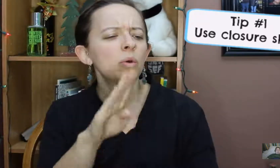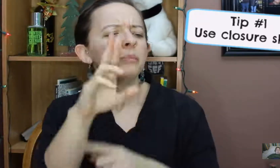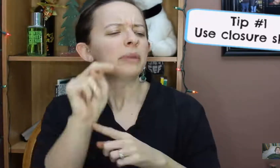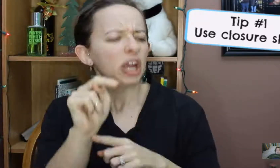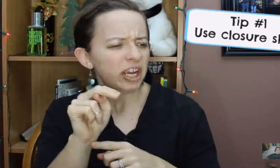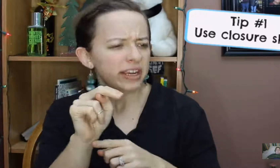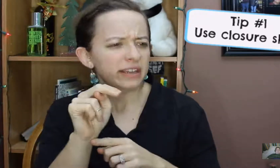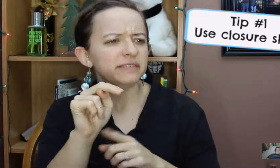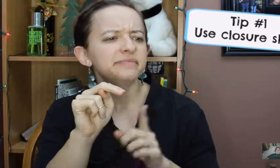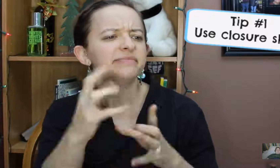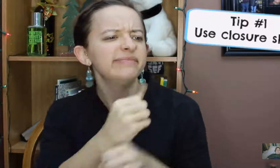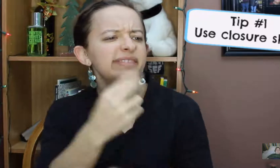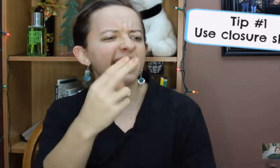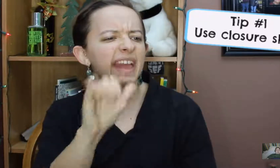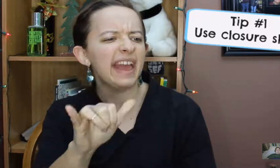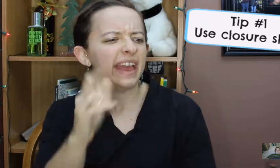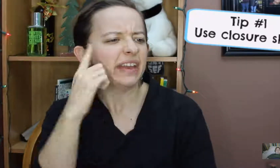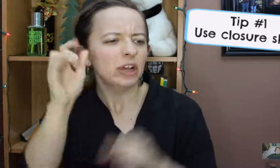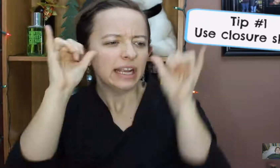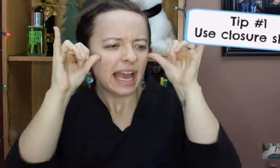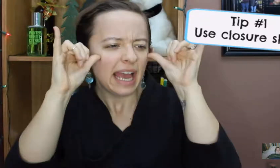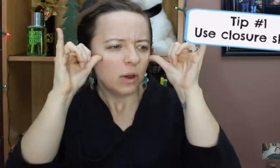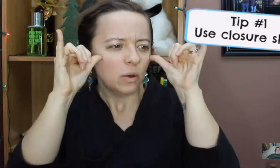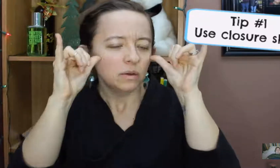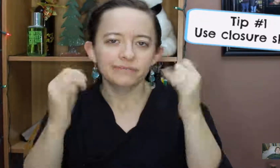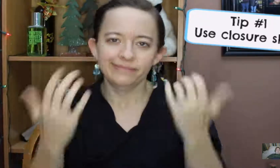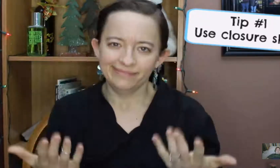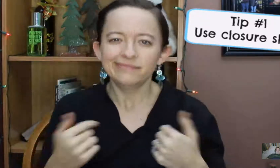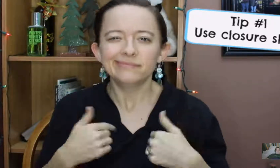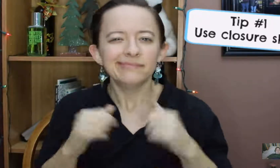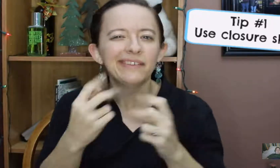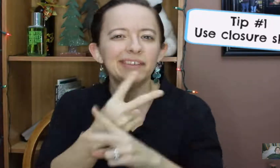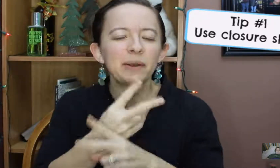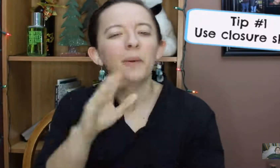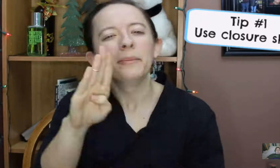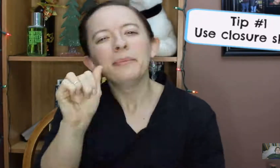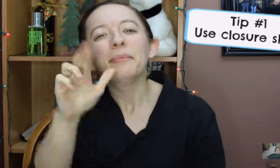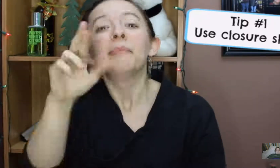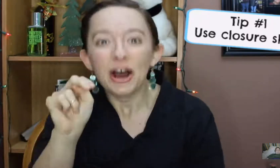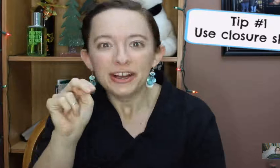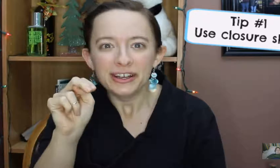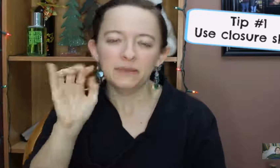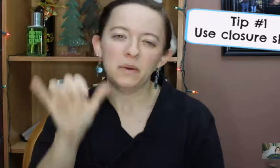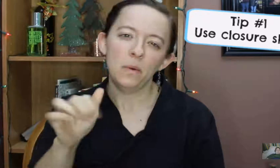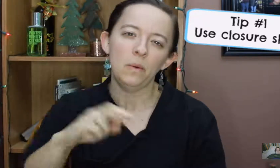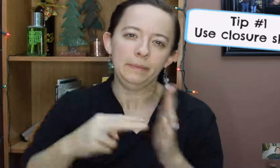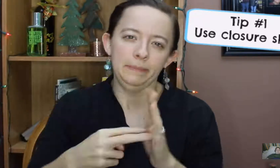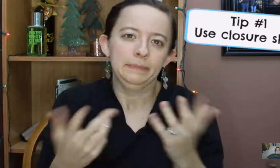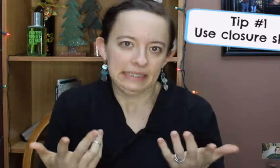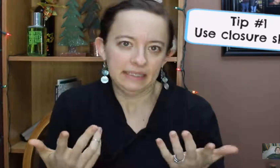A. I could be like, oh, you're gonna go to Bran, that's the place with the cow. And then be like, oh,